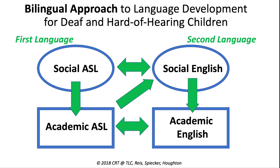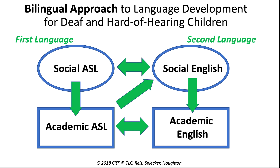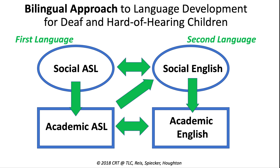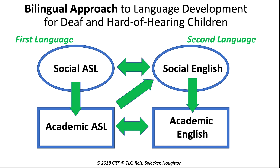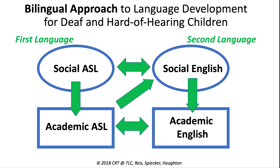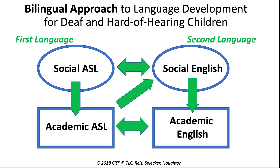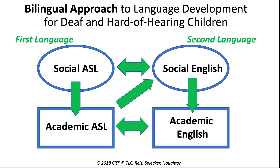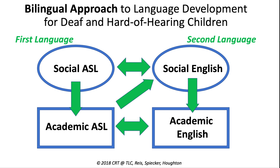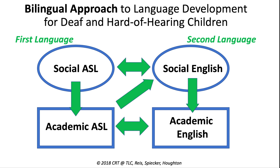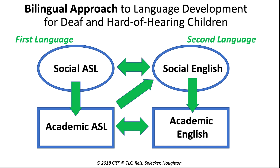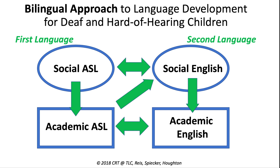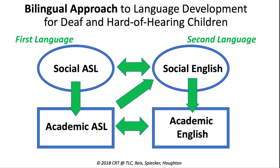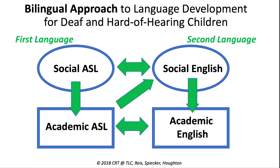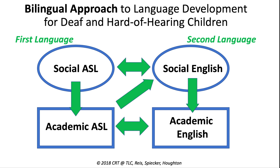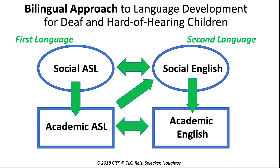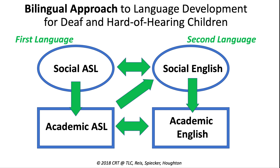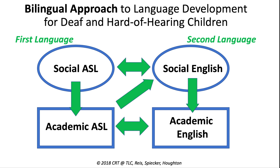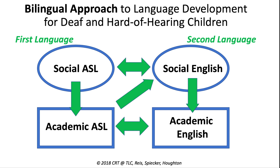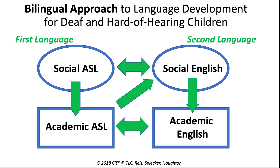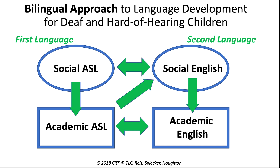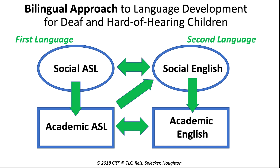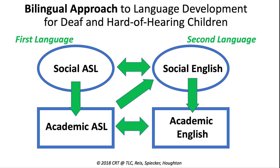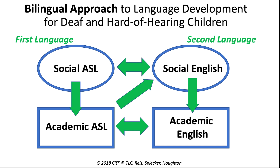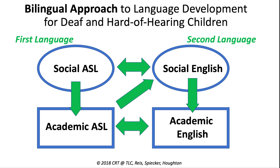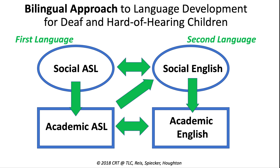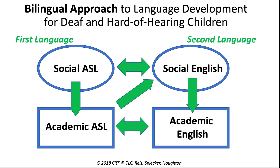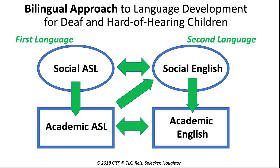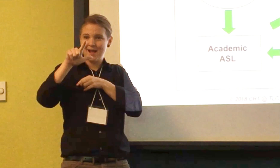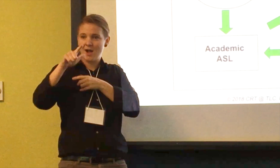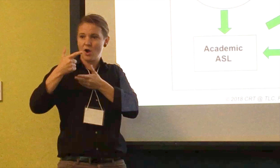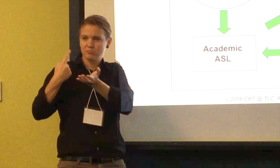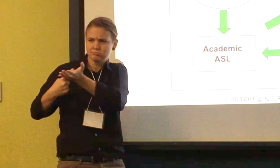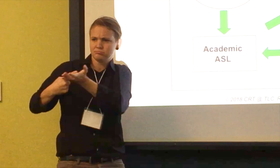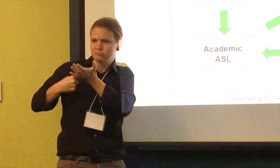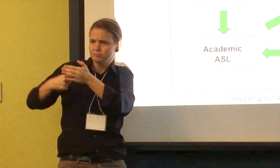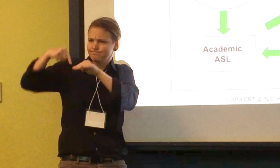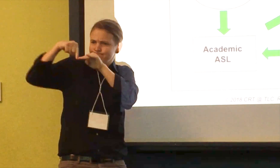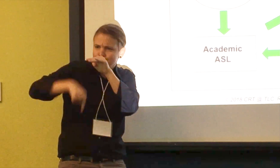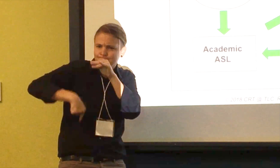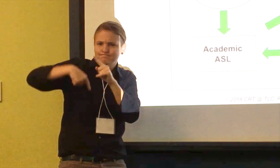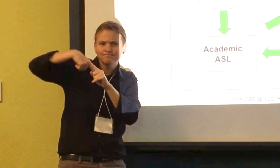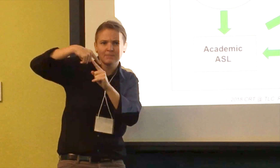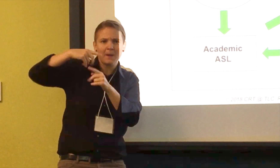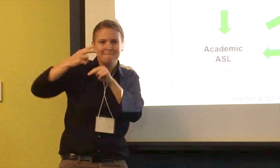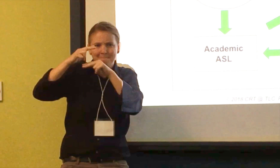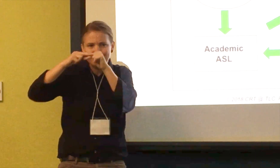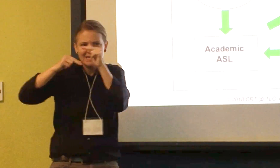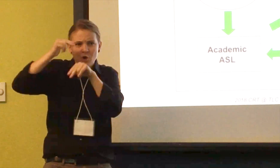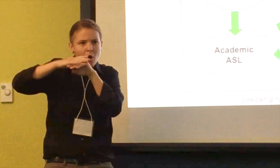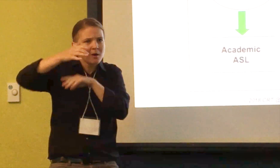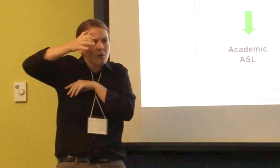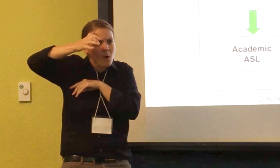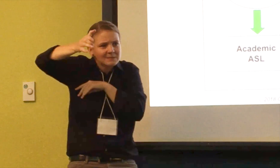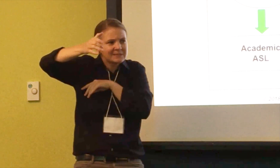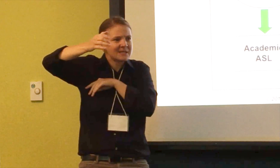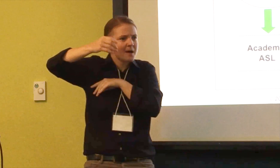But if we were able to expand the vocabulary of ASL, we would be able to move from conversational ASL to academic